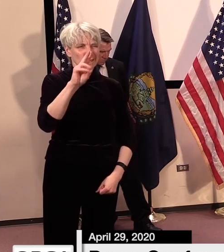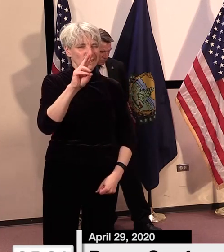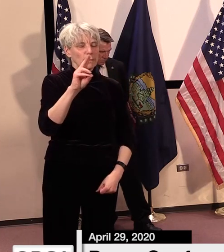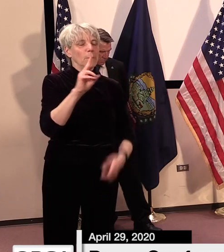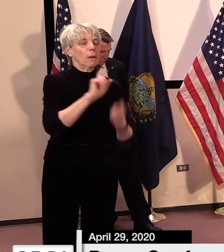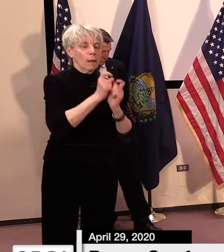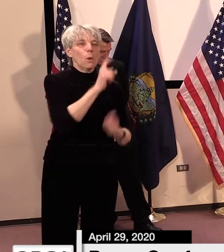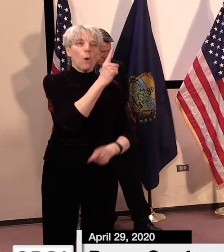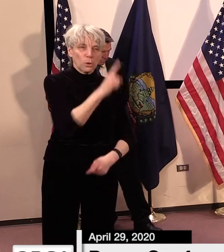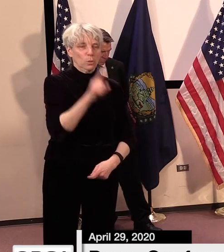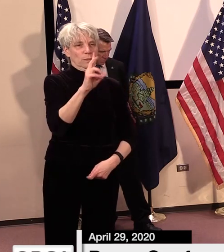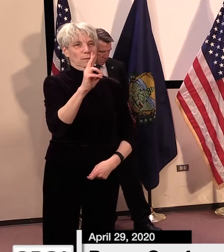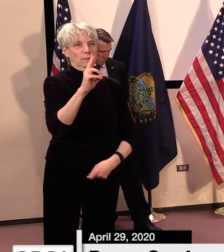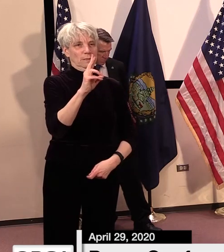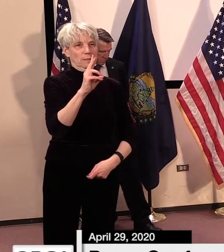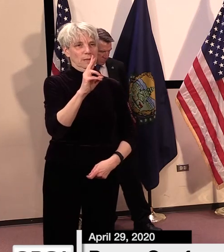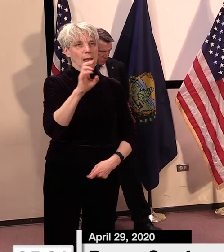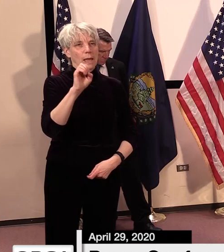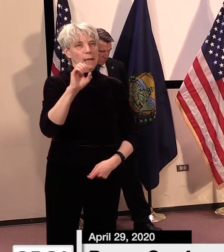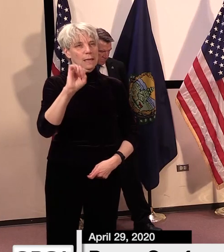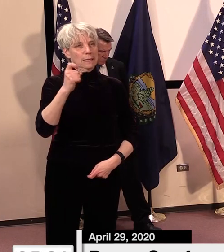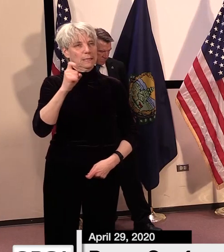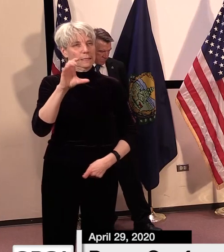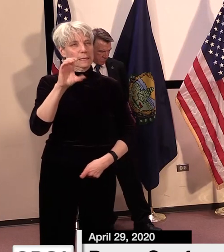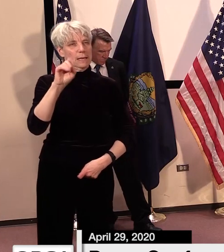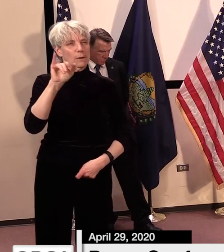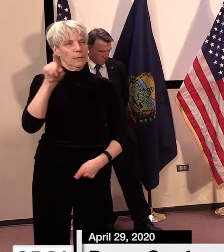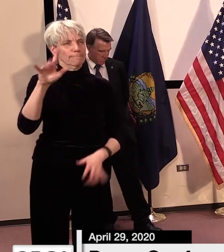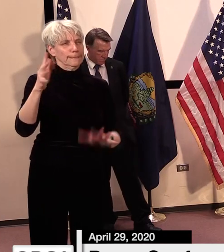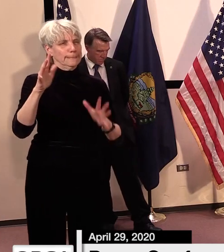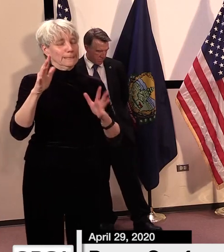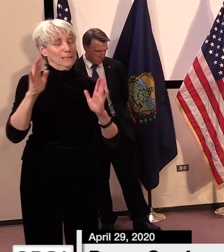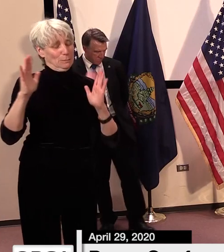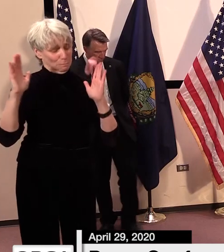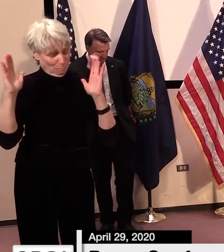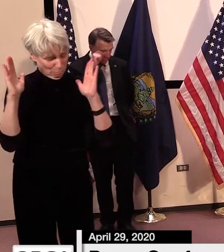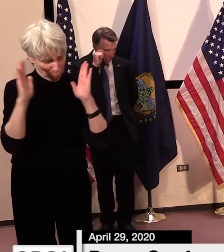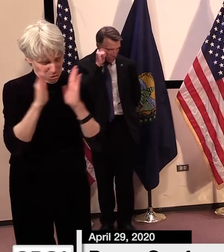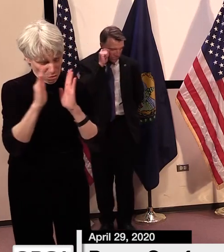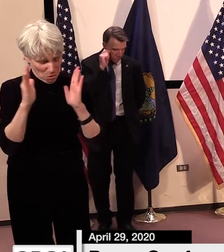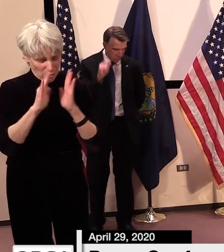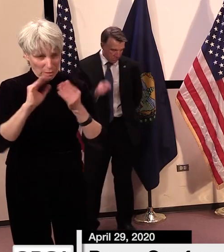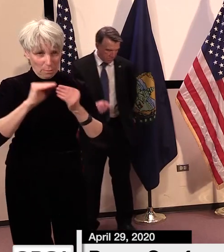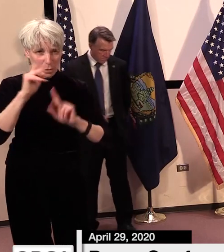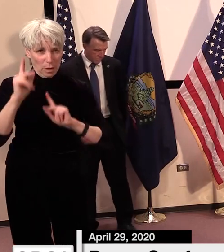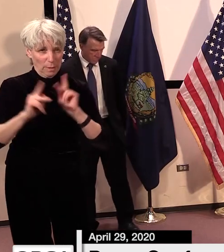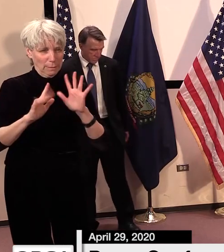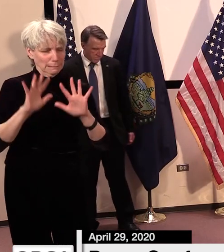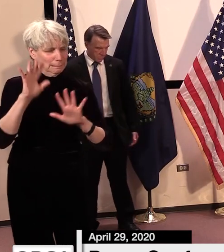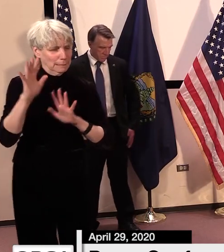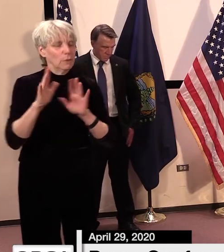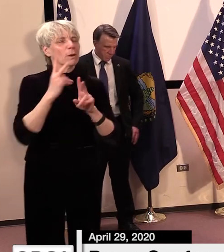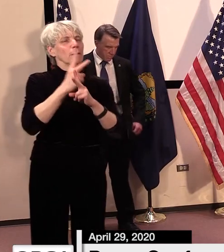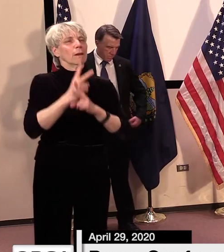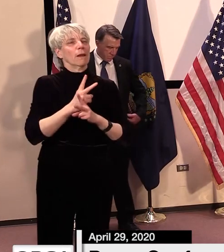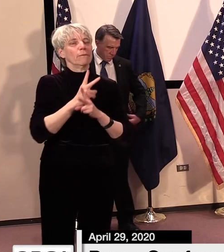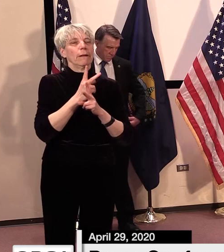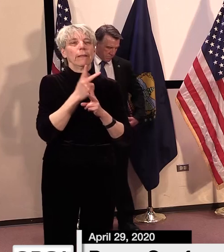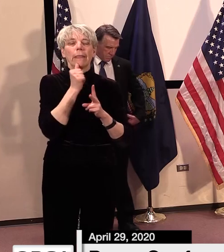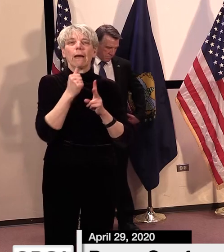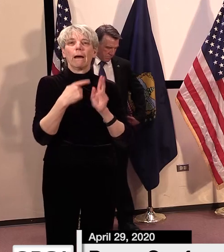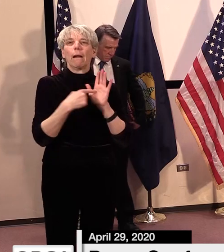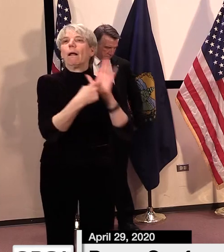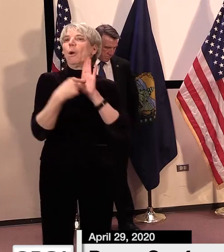do that is in Essex County, but we'll check that out because it's so small of a population, but we'll check that out. In terms of,